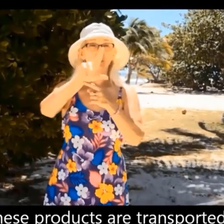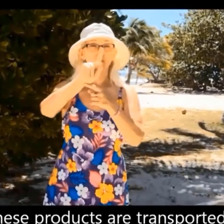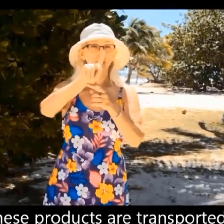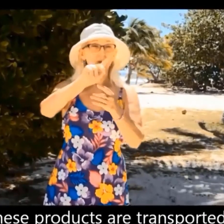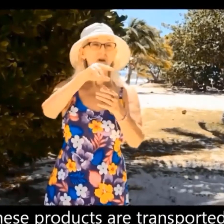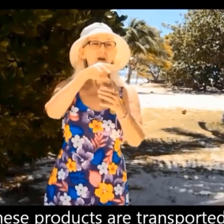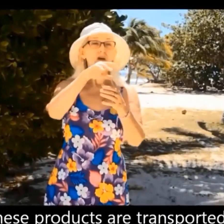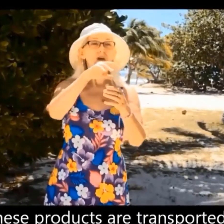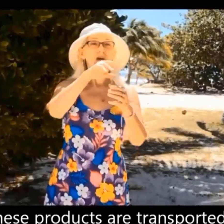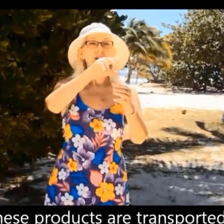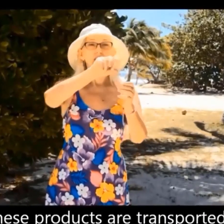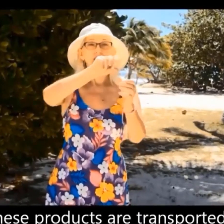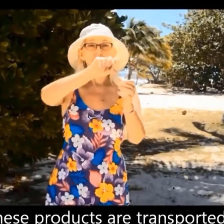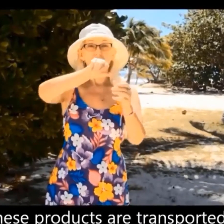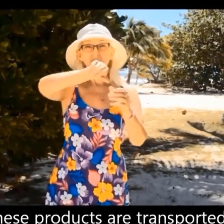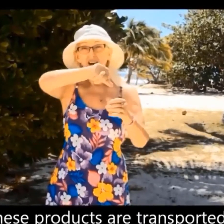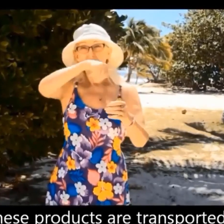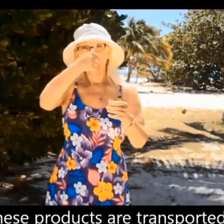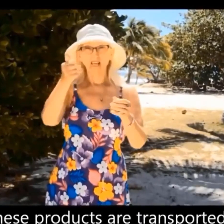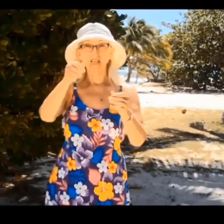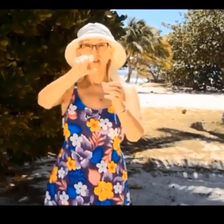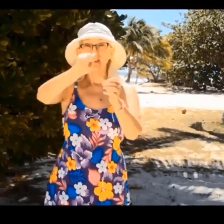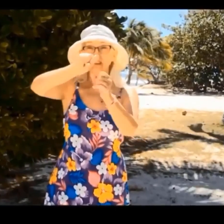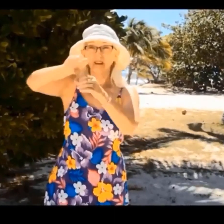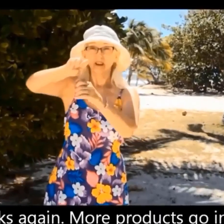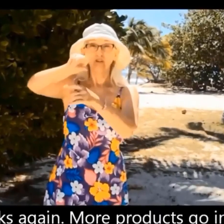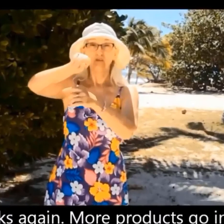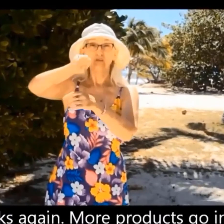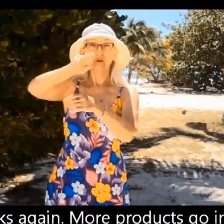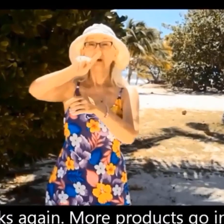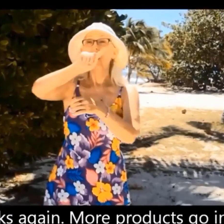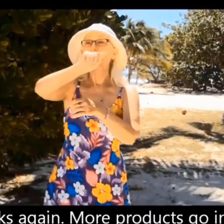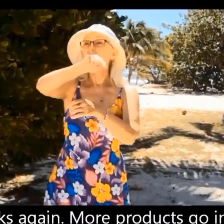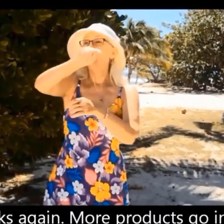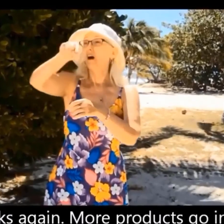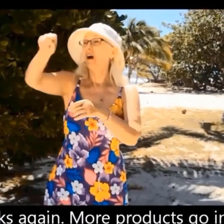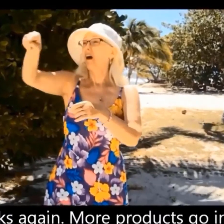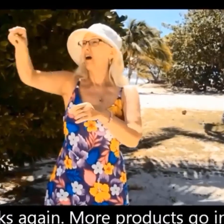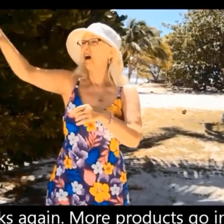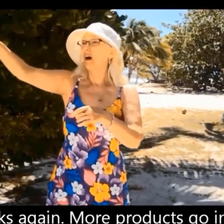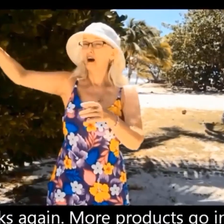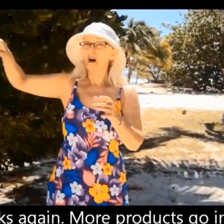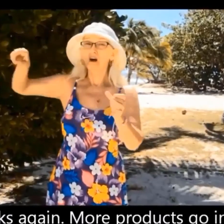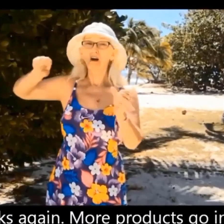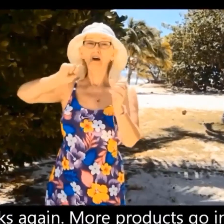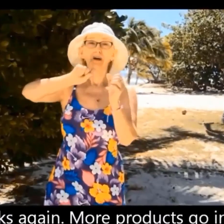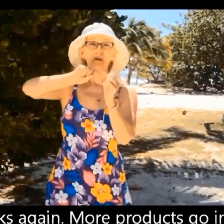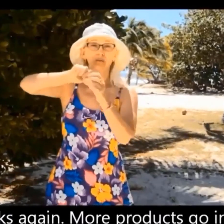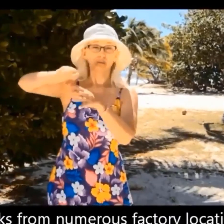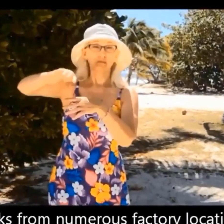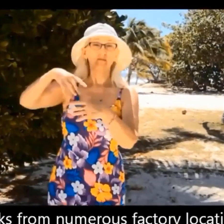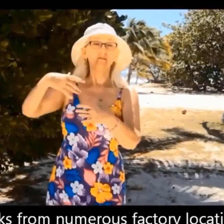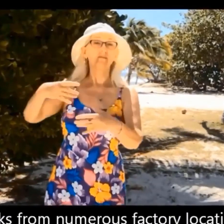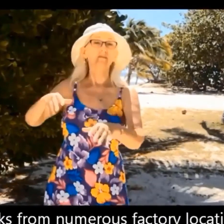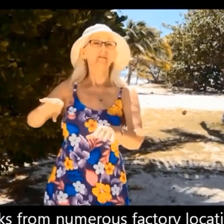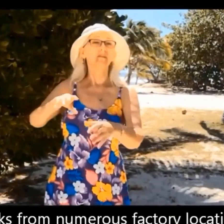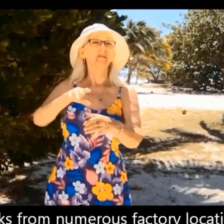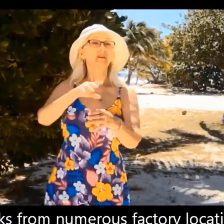All of these products are transported into trucks again. More products go in more trucks